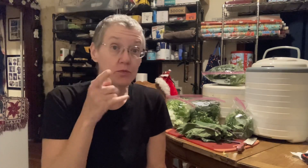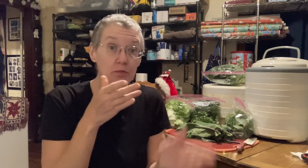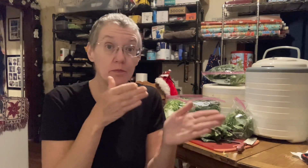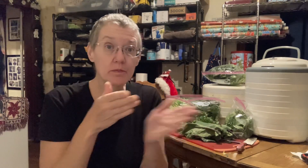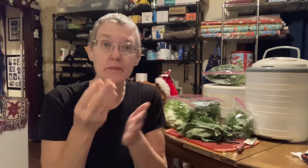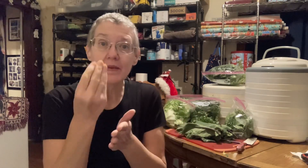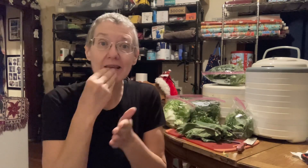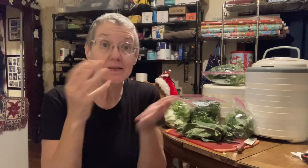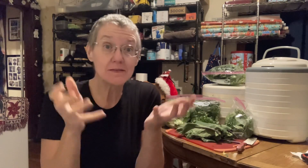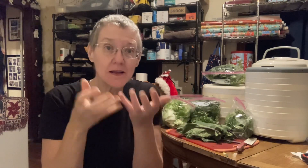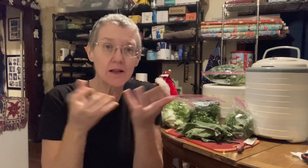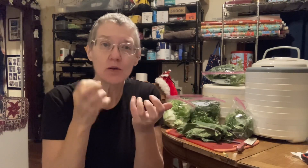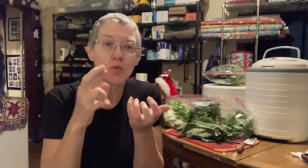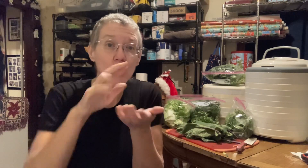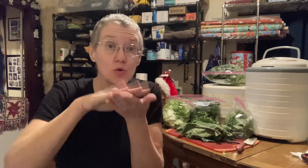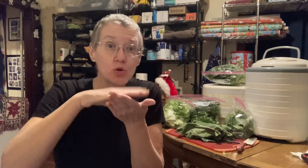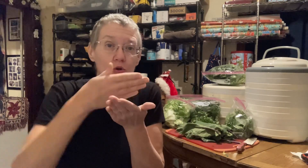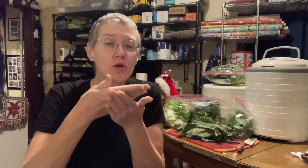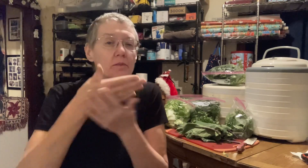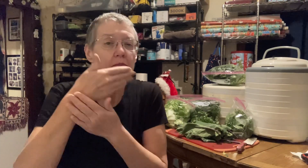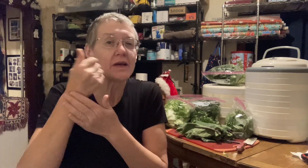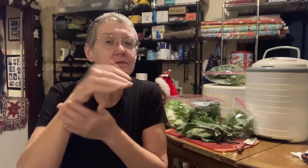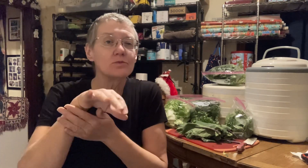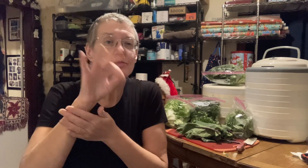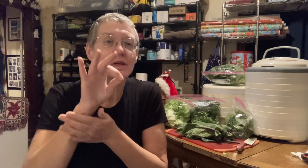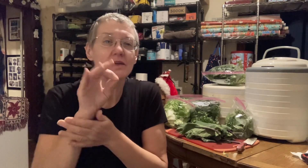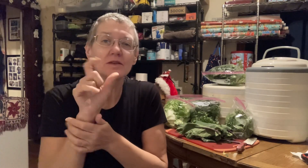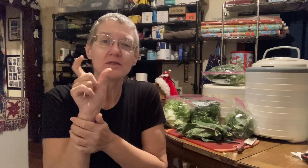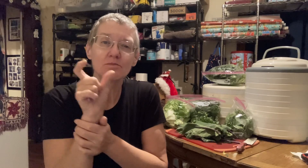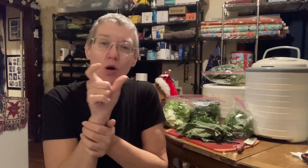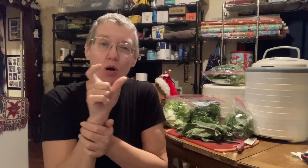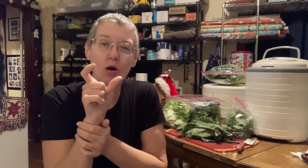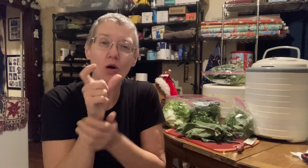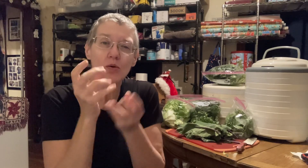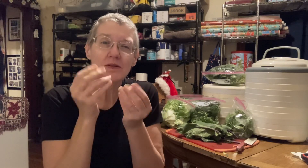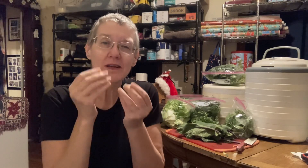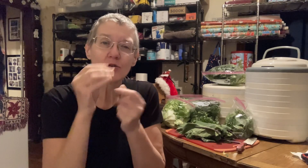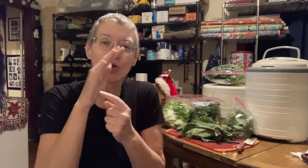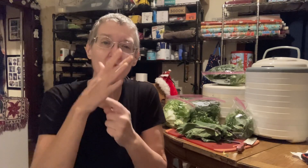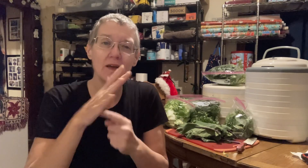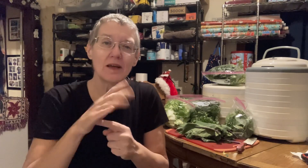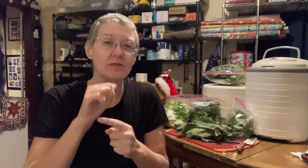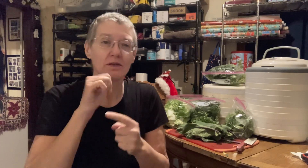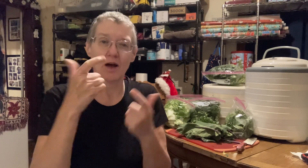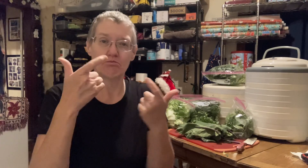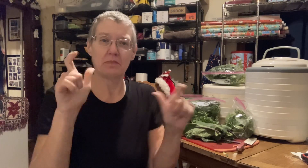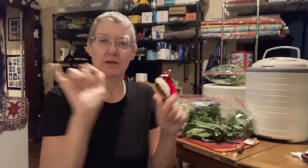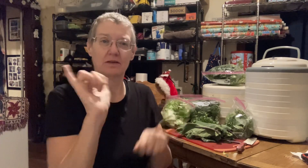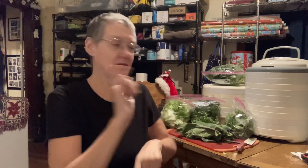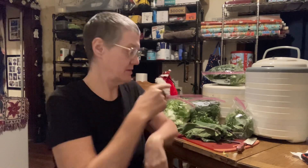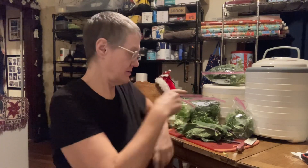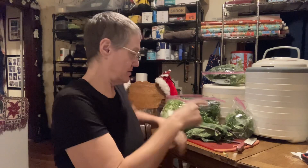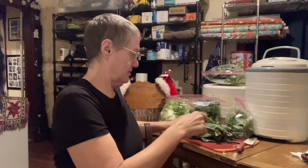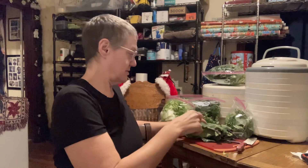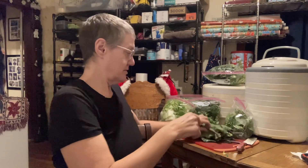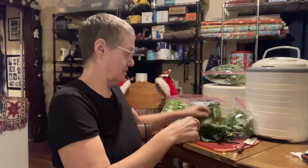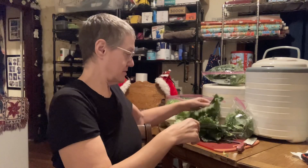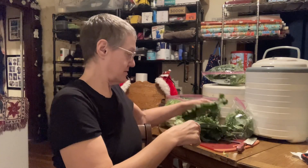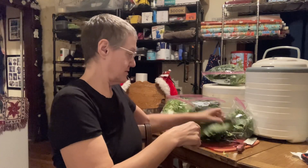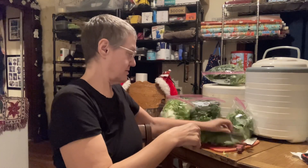too. Now, if you plan to eat these in salads or cooked, getting the small, young, tender leaves is better than